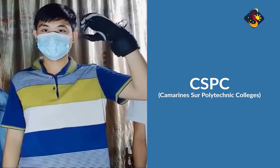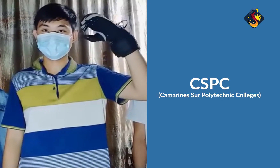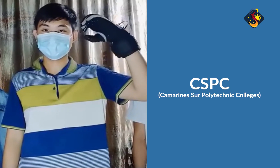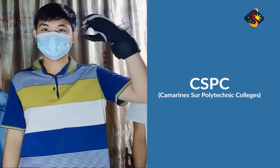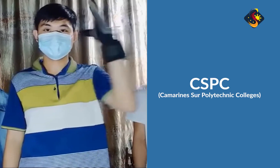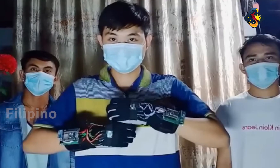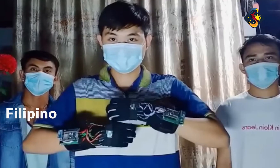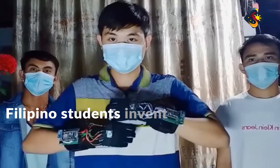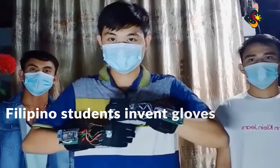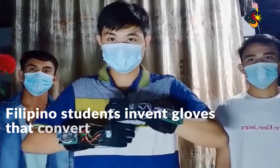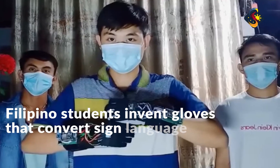CSPC.